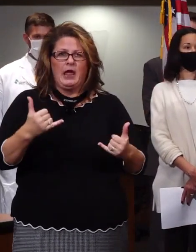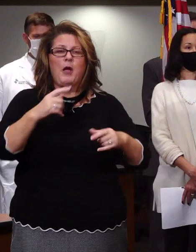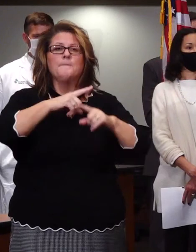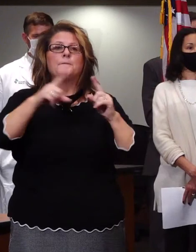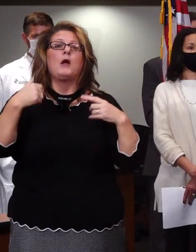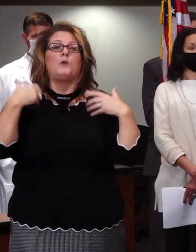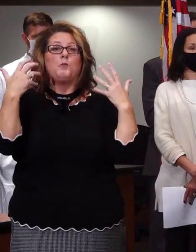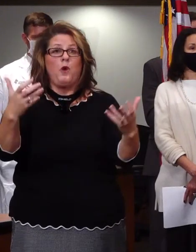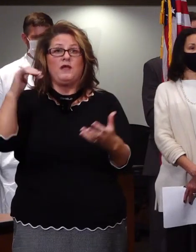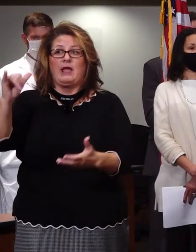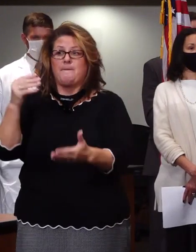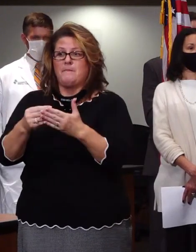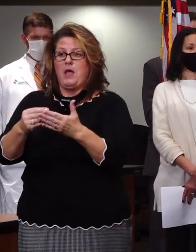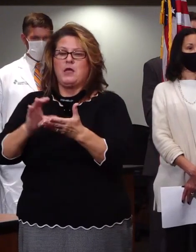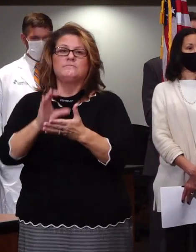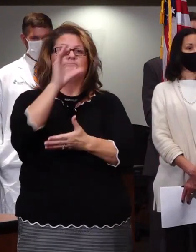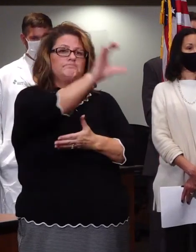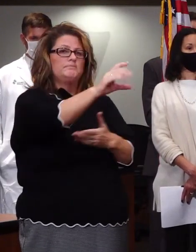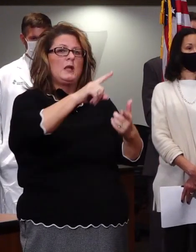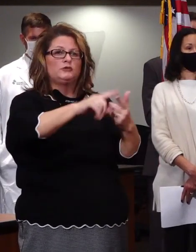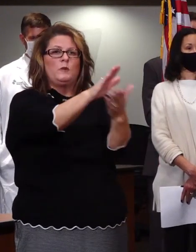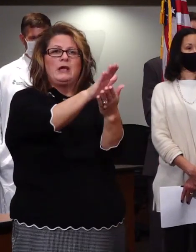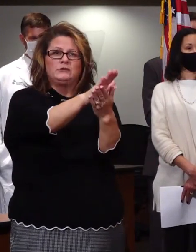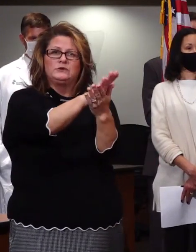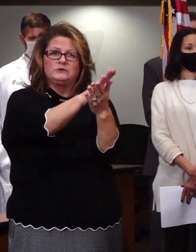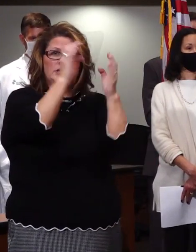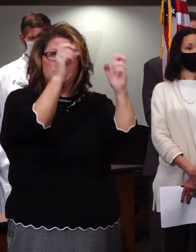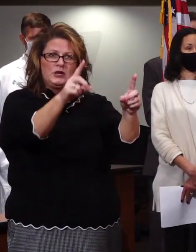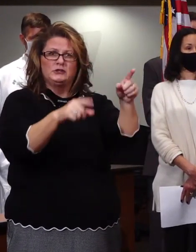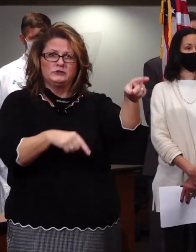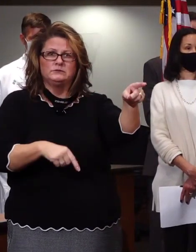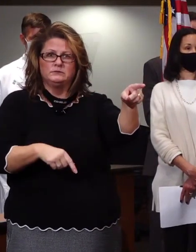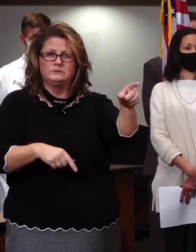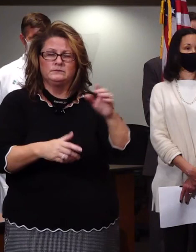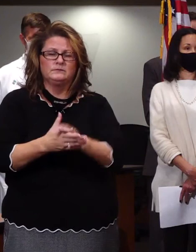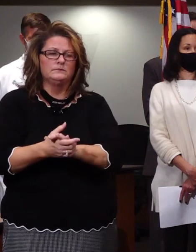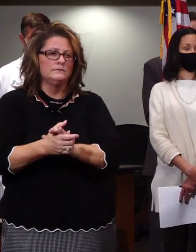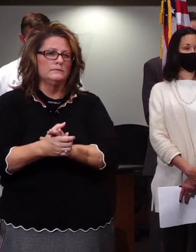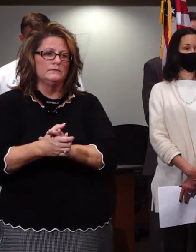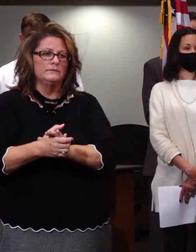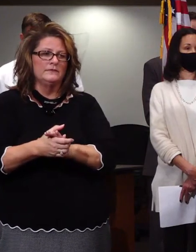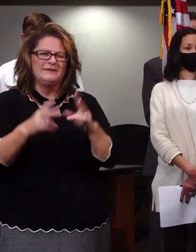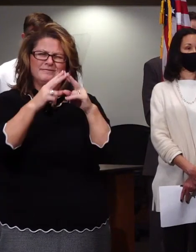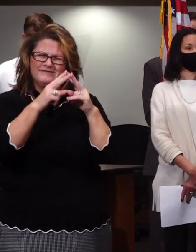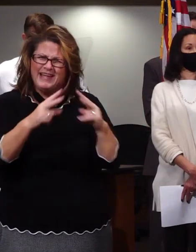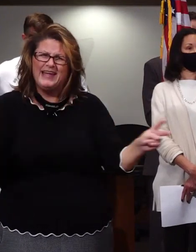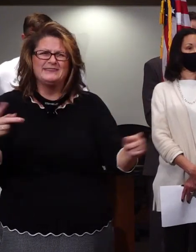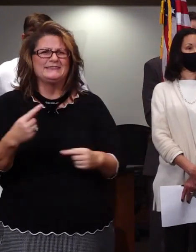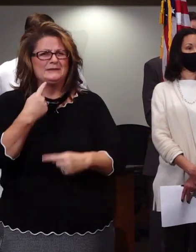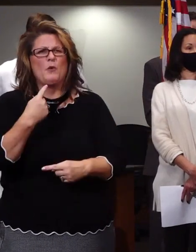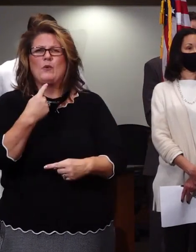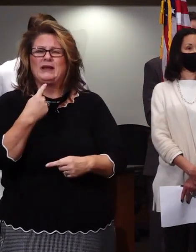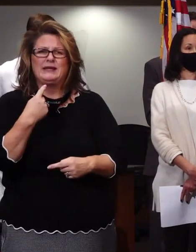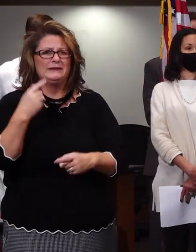to education, and we are looking for all the ways to do that now. But regret the decision made by